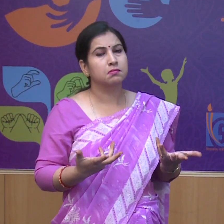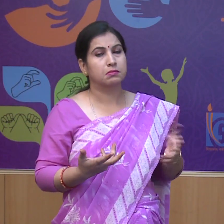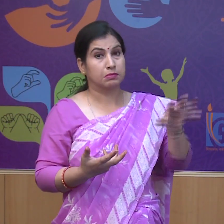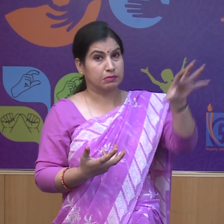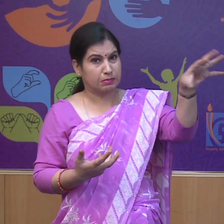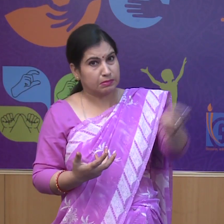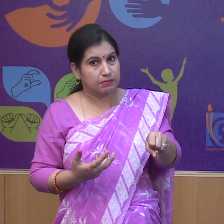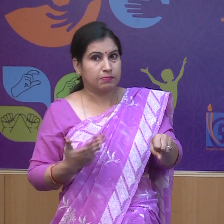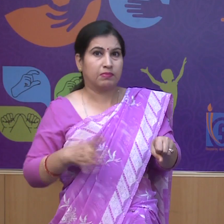annexed